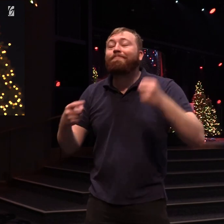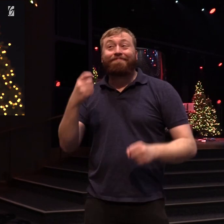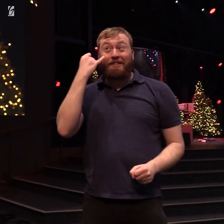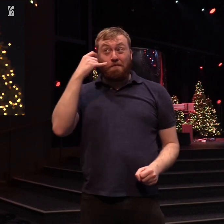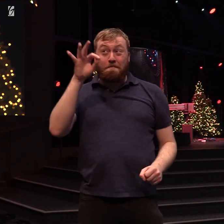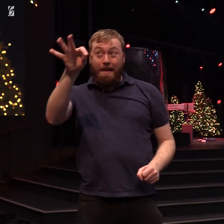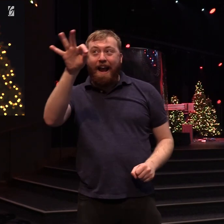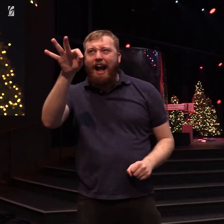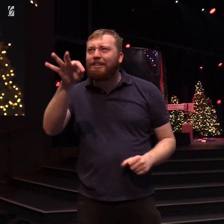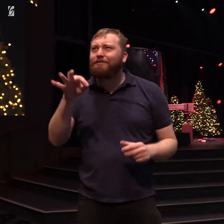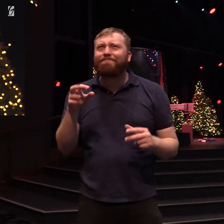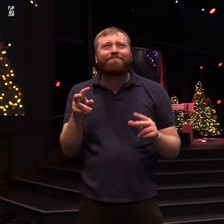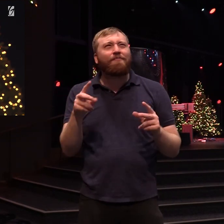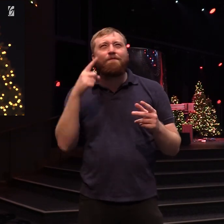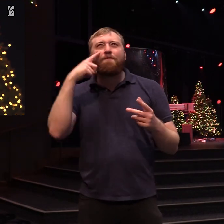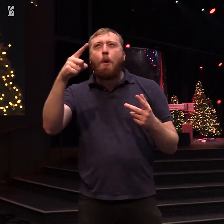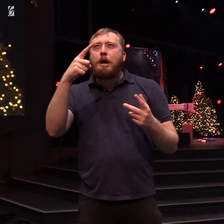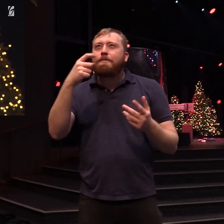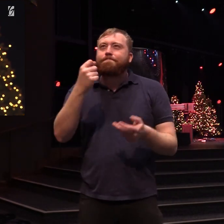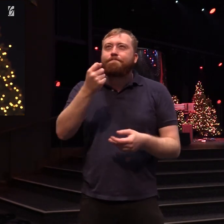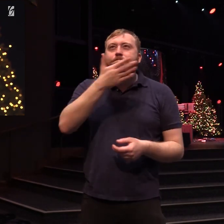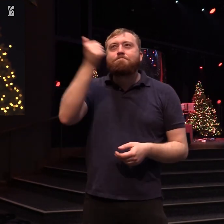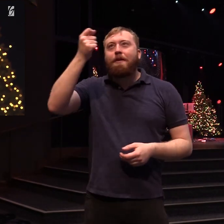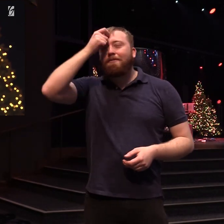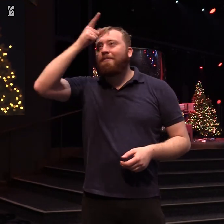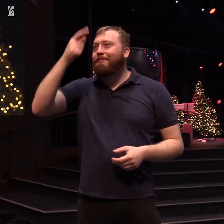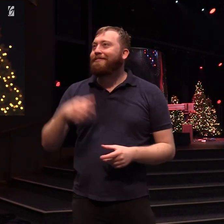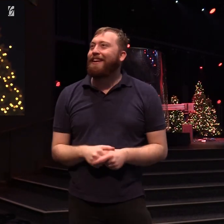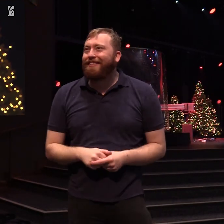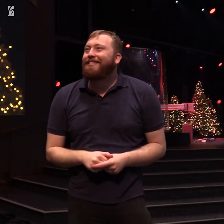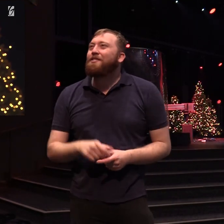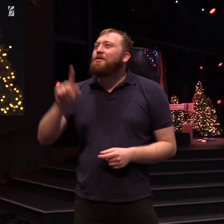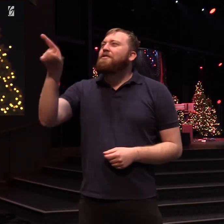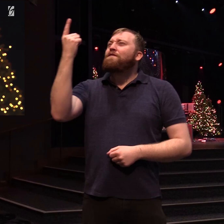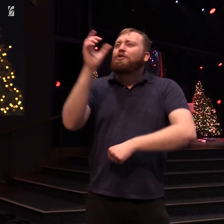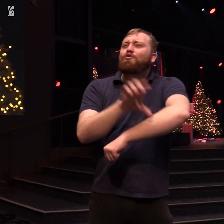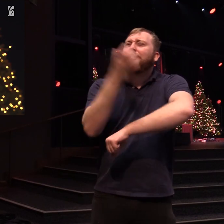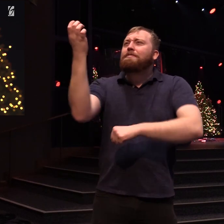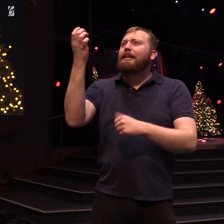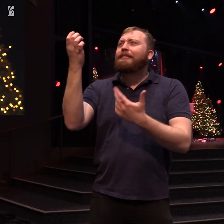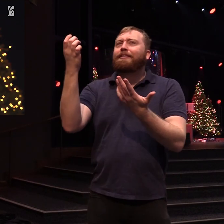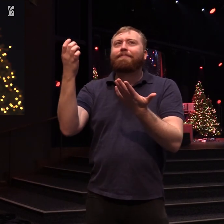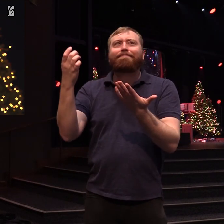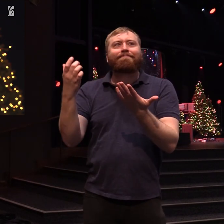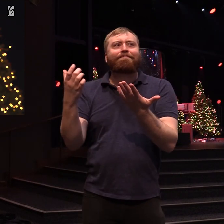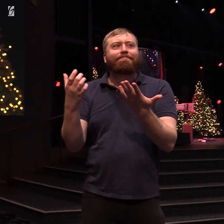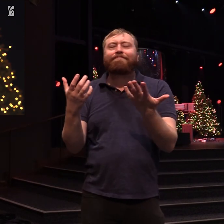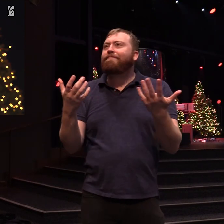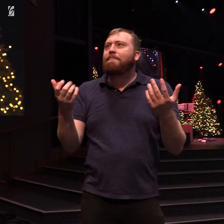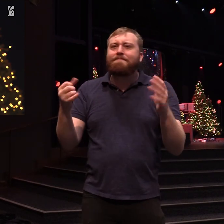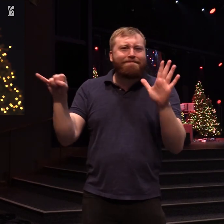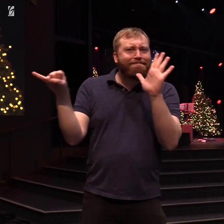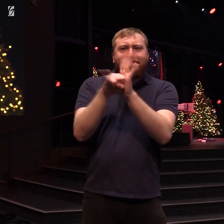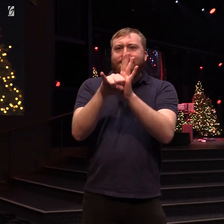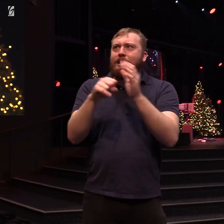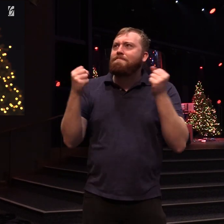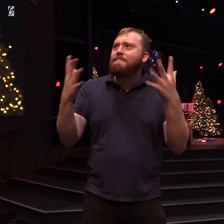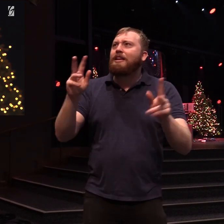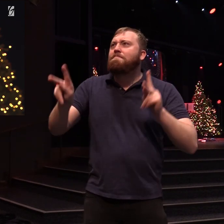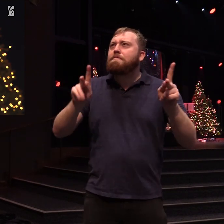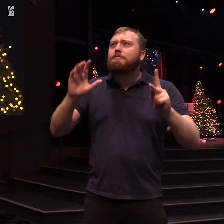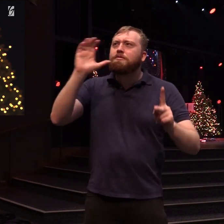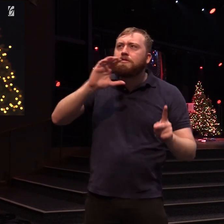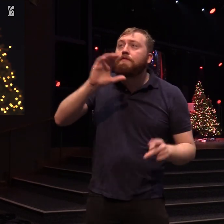'Tis the season to be looking. The first Christmas was marked by lookers as well. Joseph looked